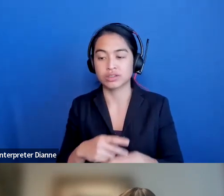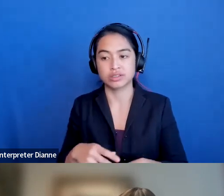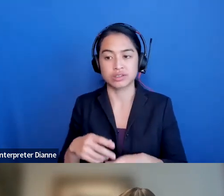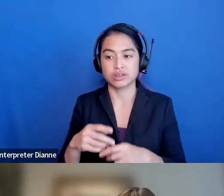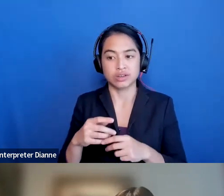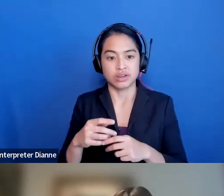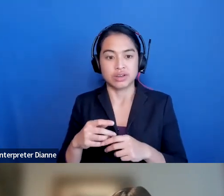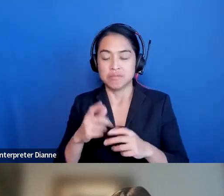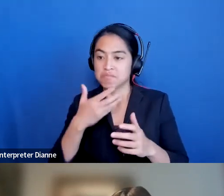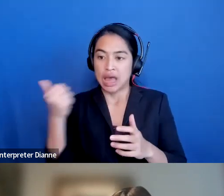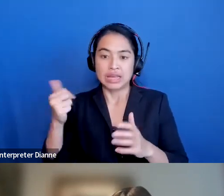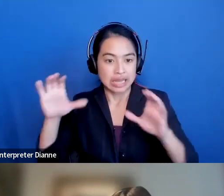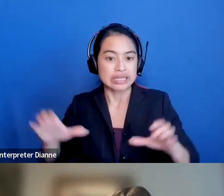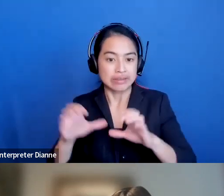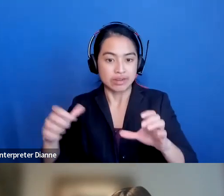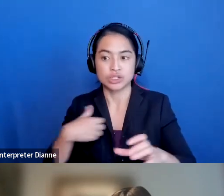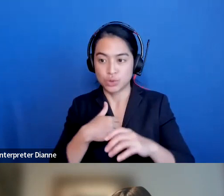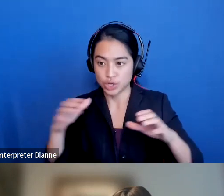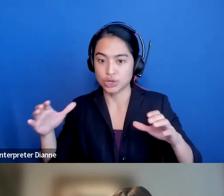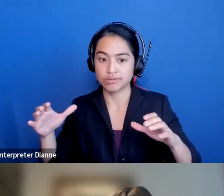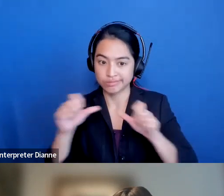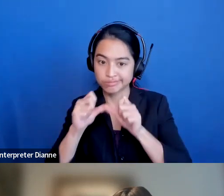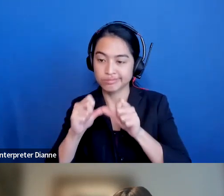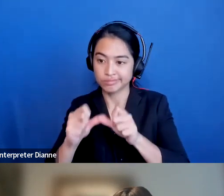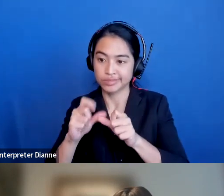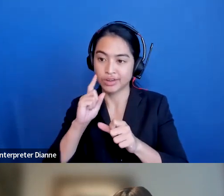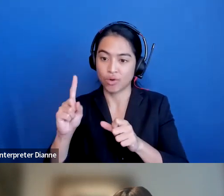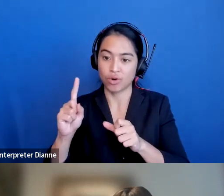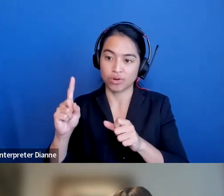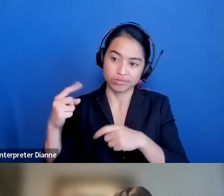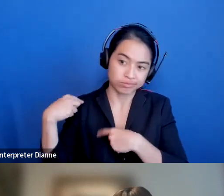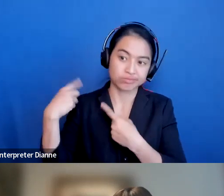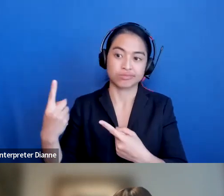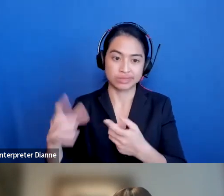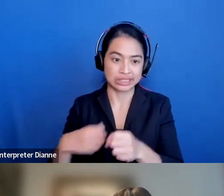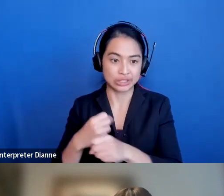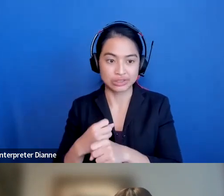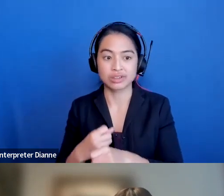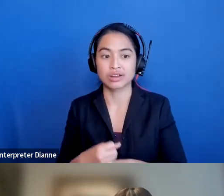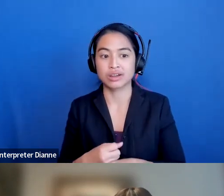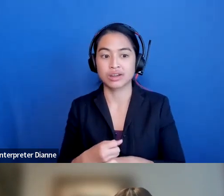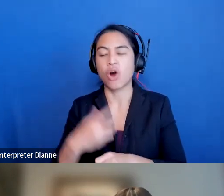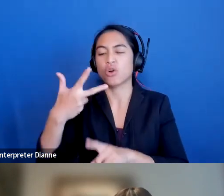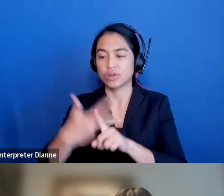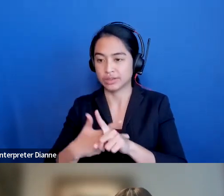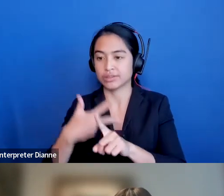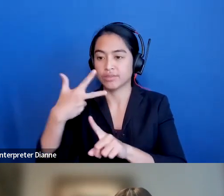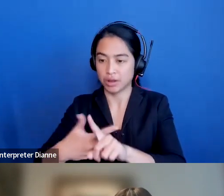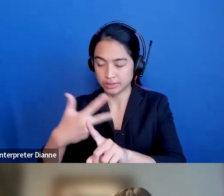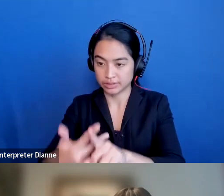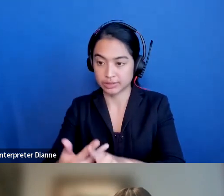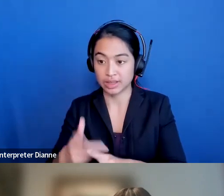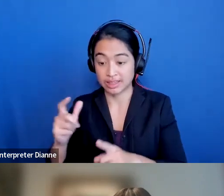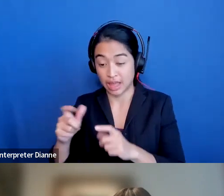greatest activities that we have done over the last quarter. Those newsletters are issued at the end of